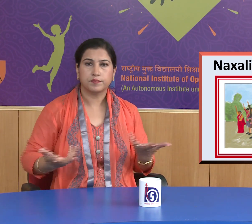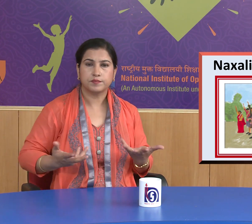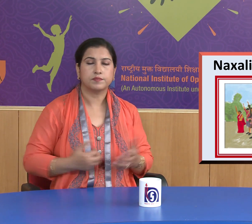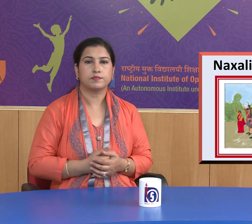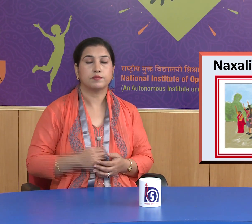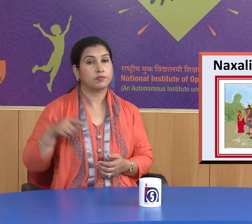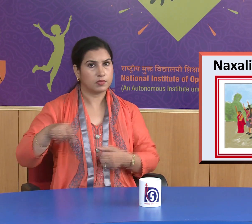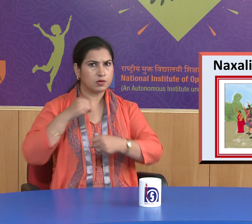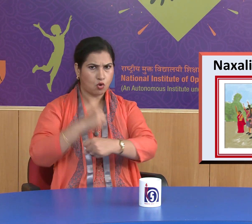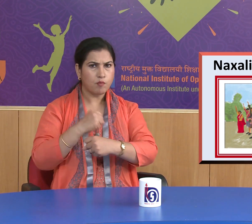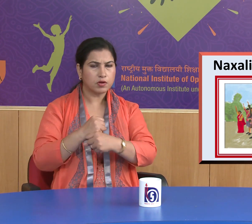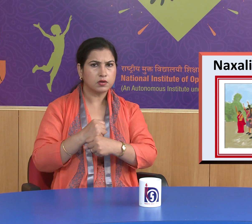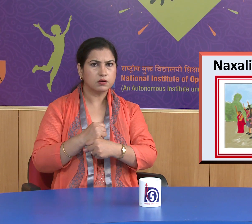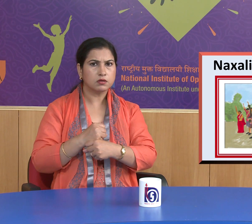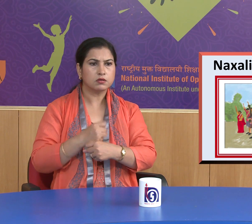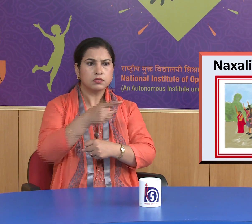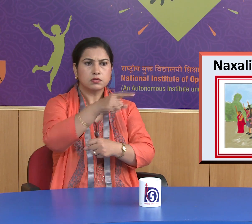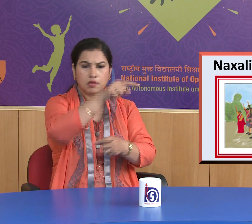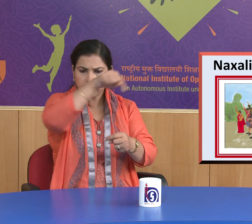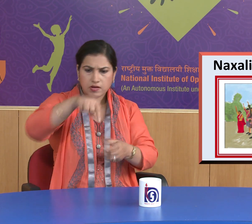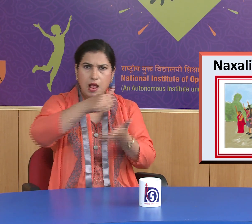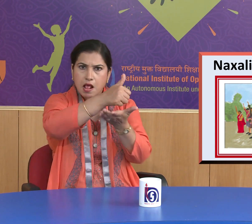that government was not working for their development.